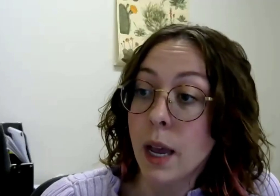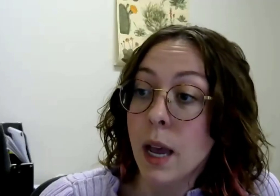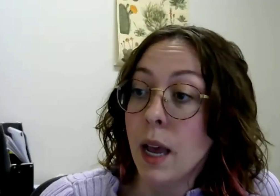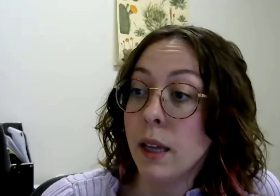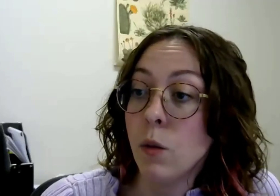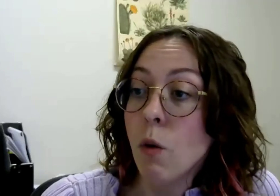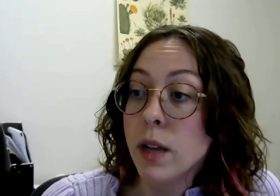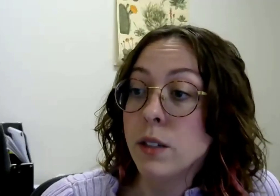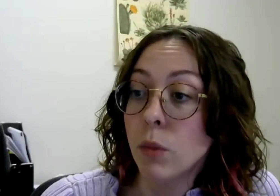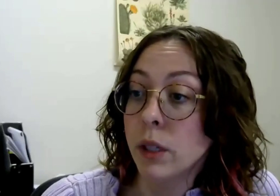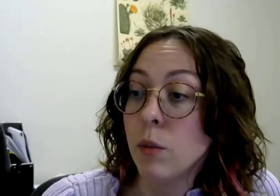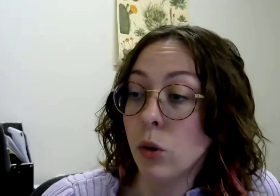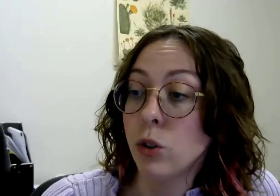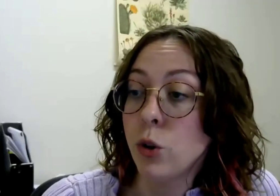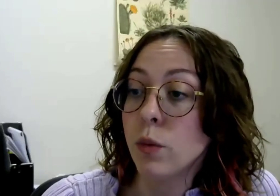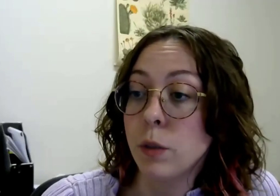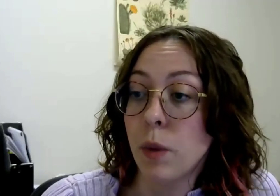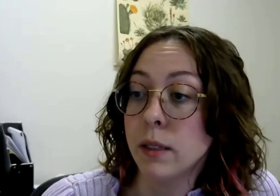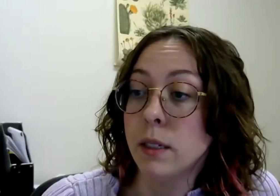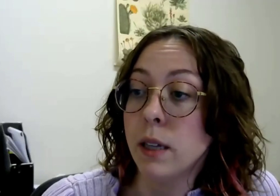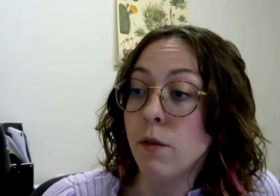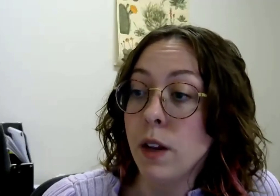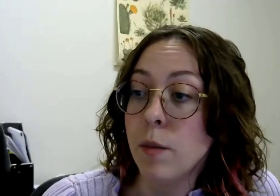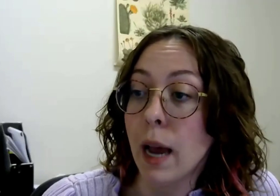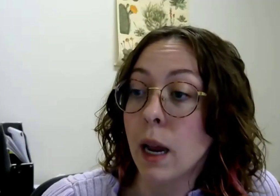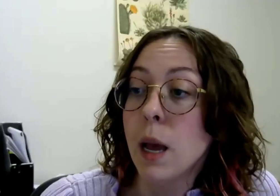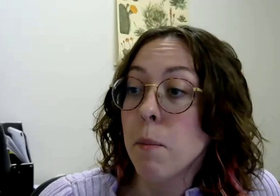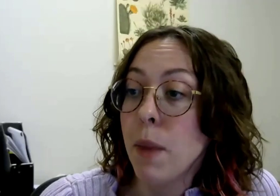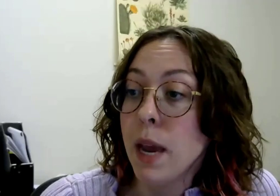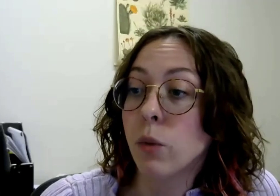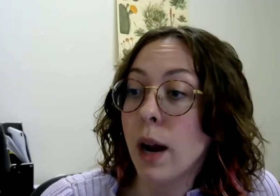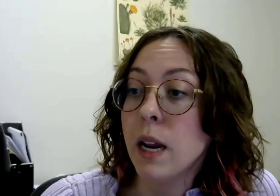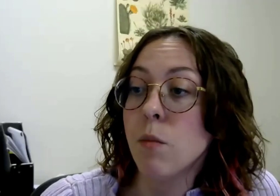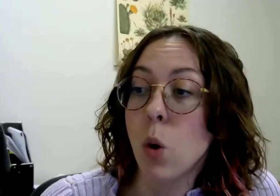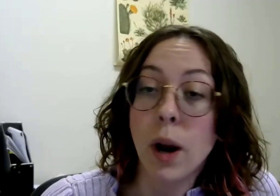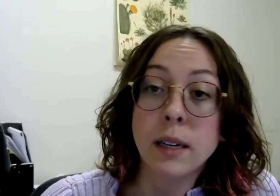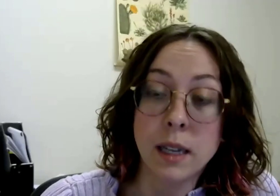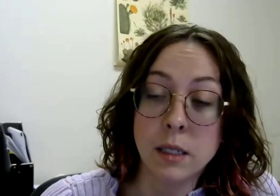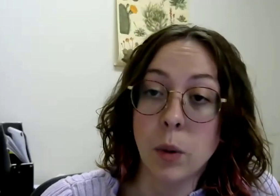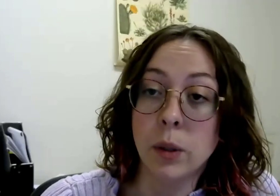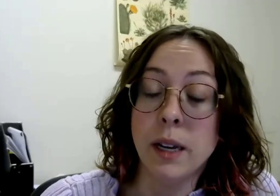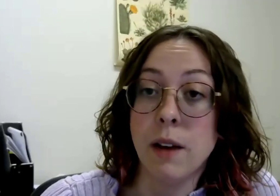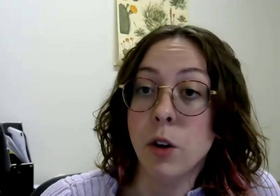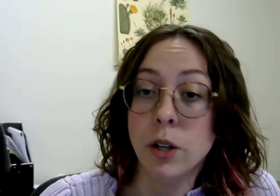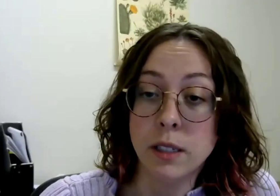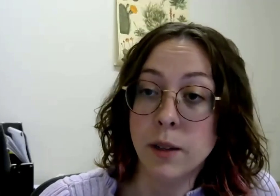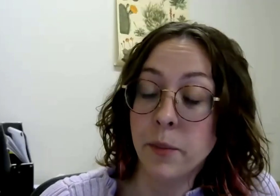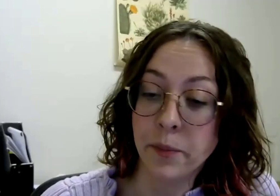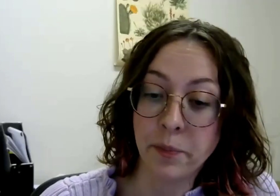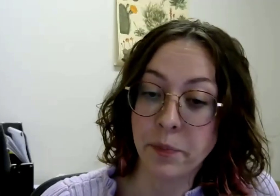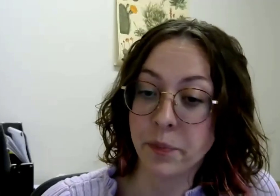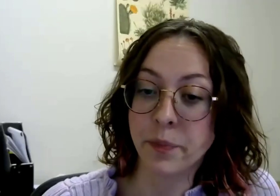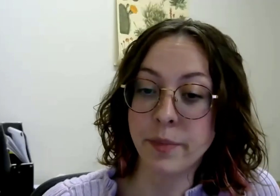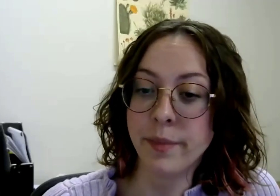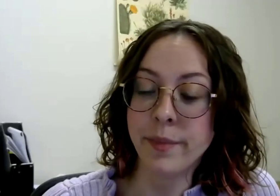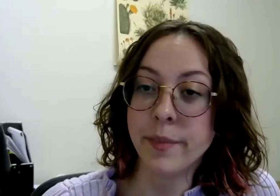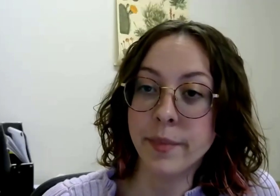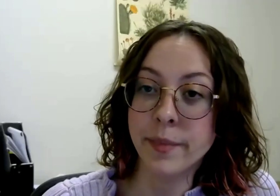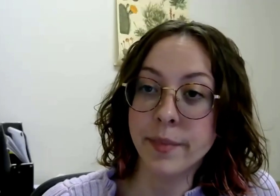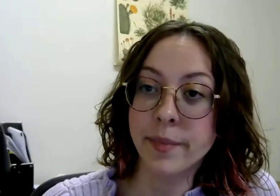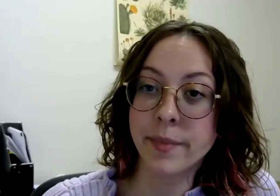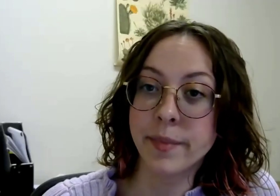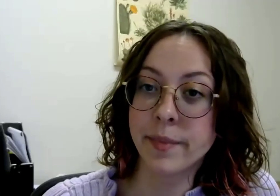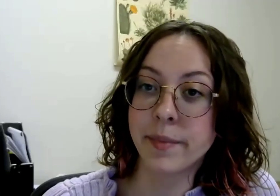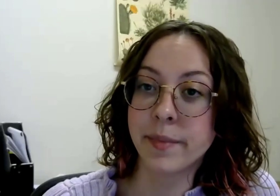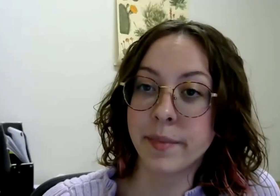writers? And in what ways do multimodal tutor responses and feedback make writing more accessible and diverse?